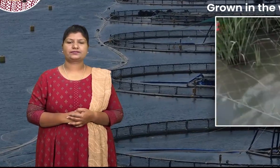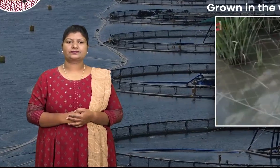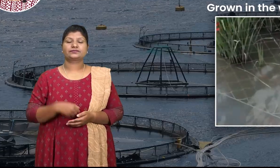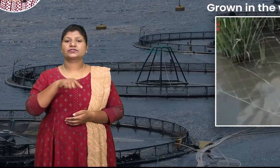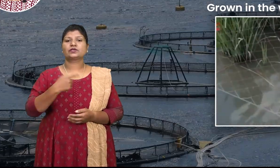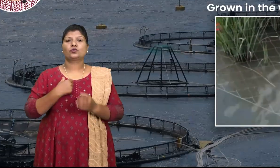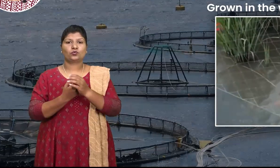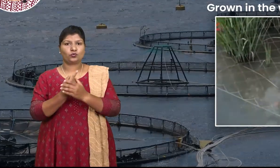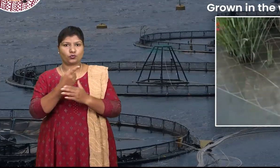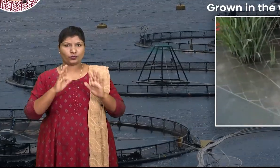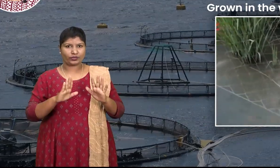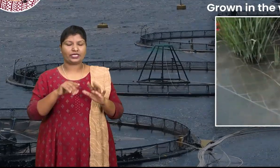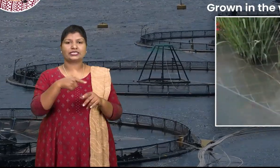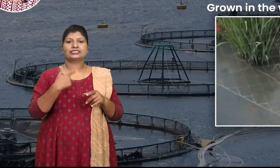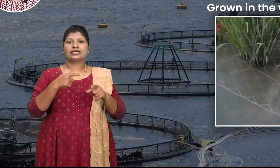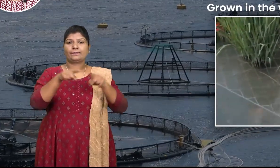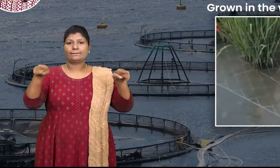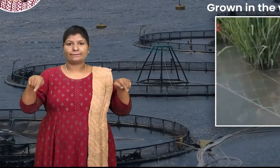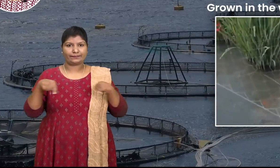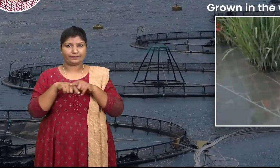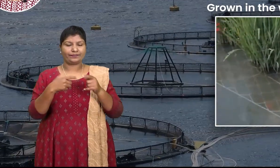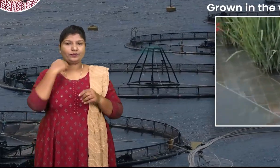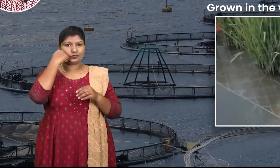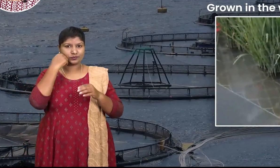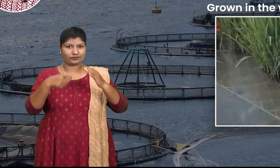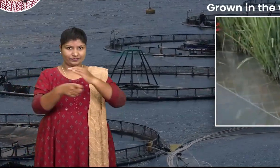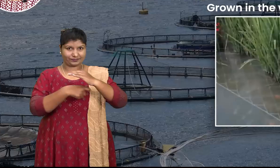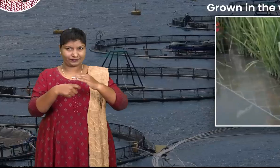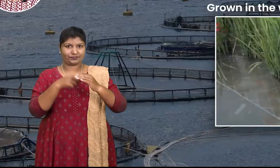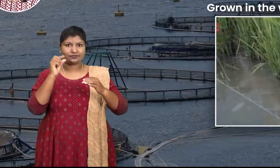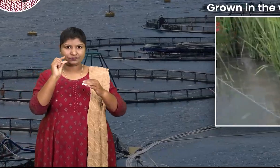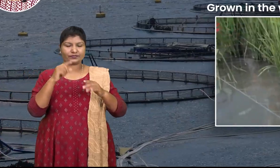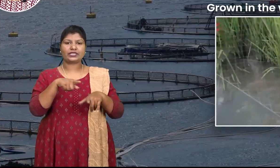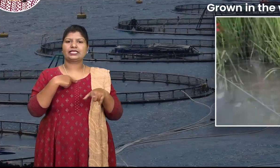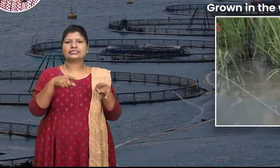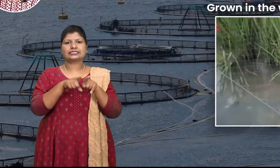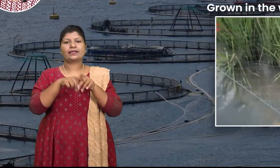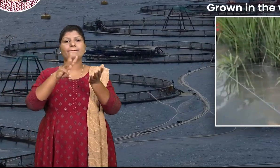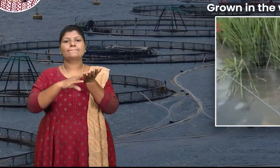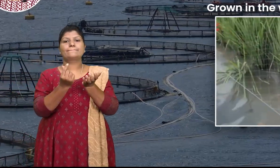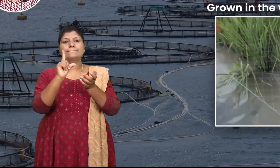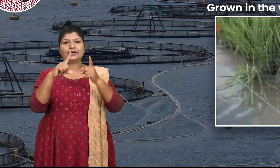Growing fish in the paddy field is also